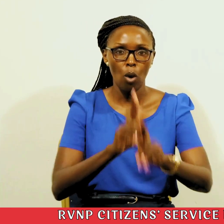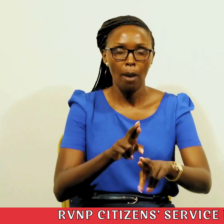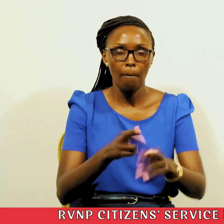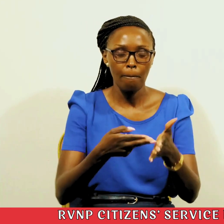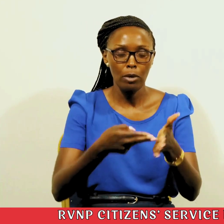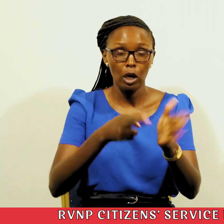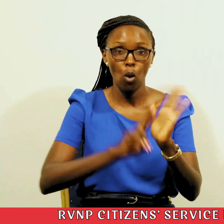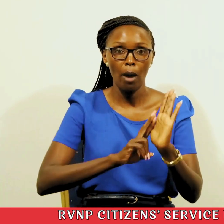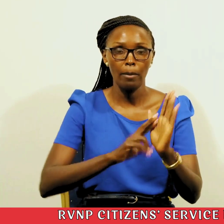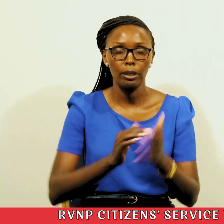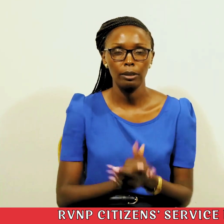Service.